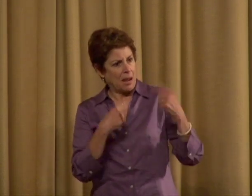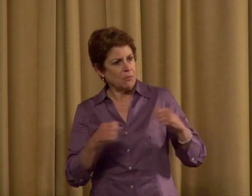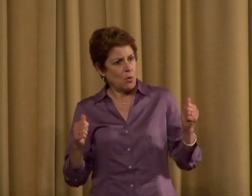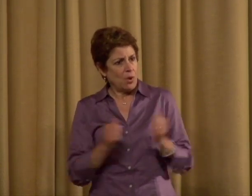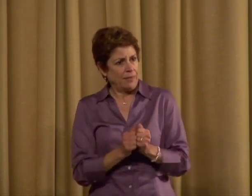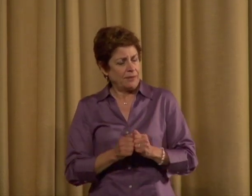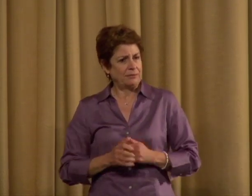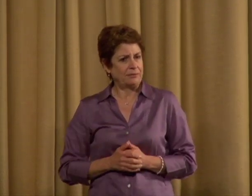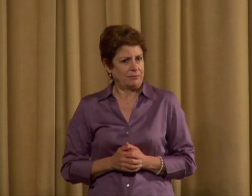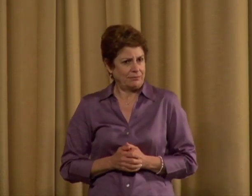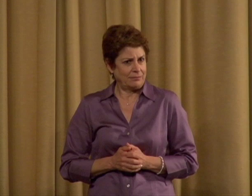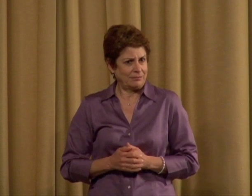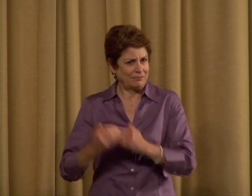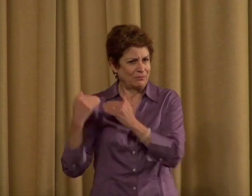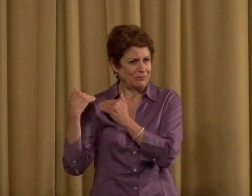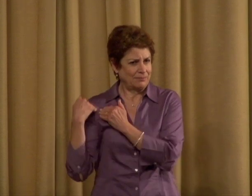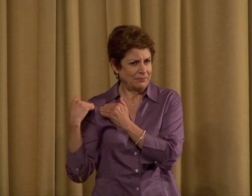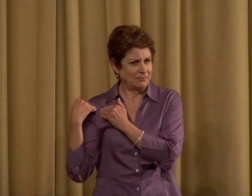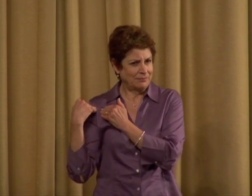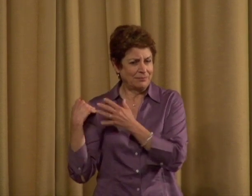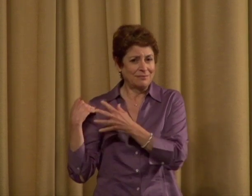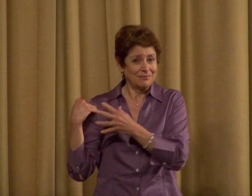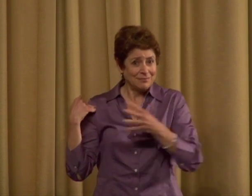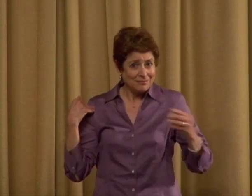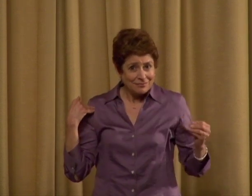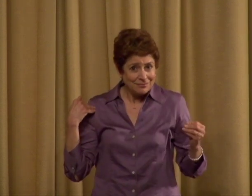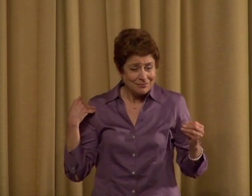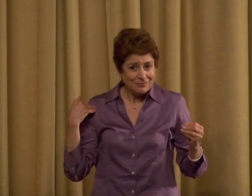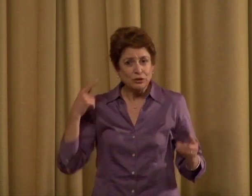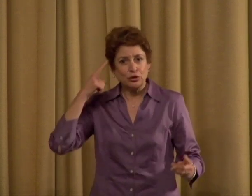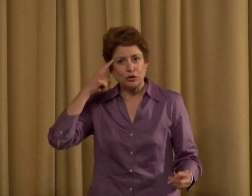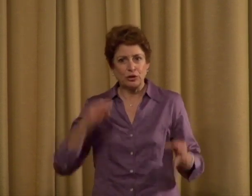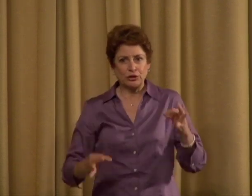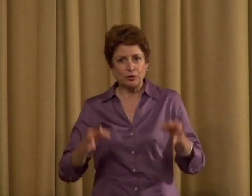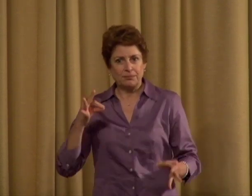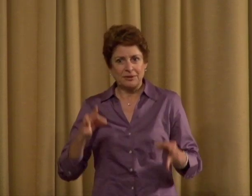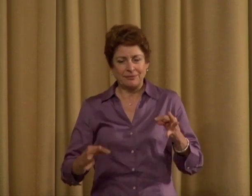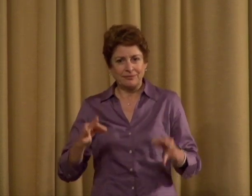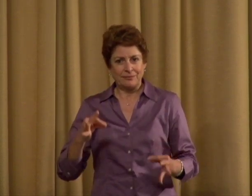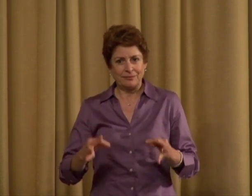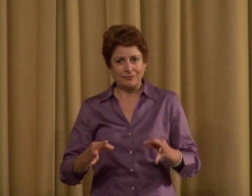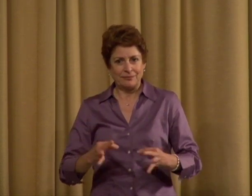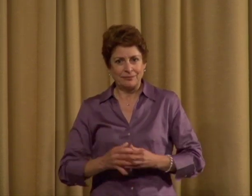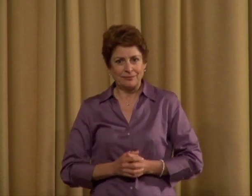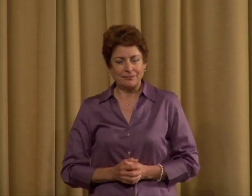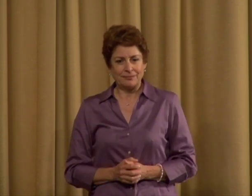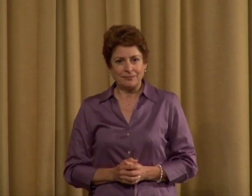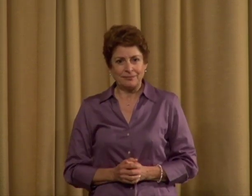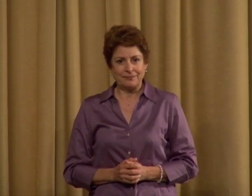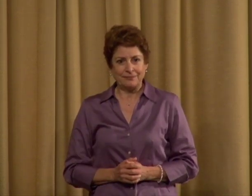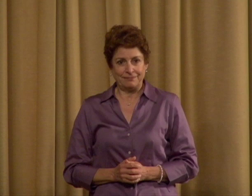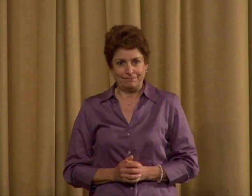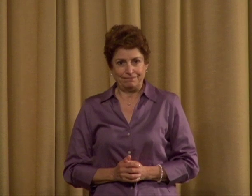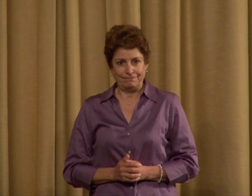artistic expression, what it has come with, a lot of responsibility and judgment,